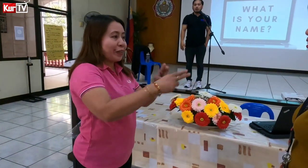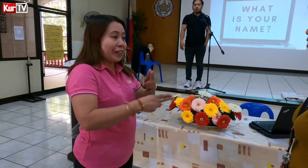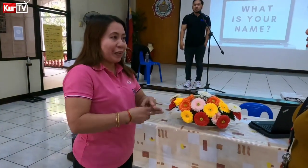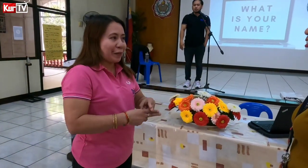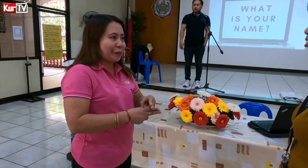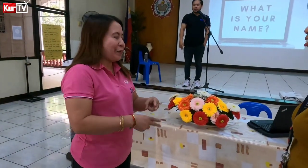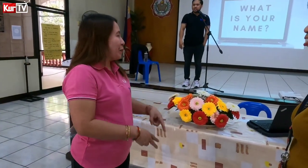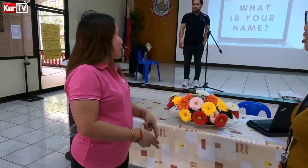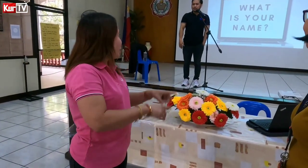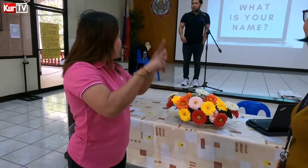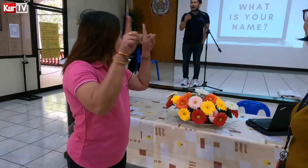What your